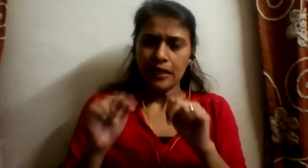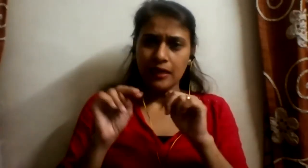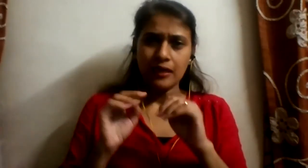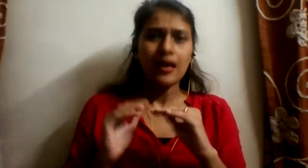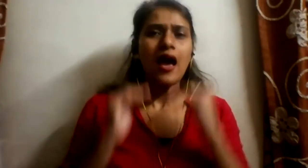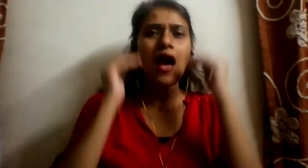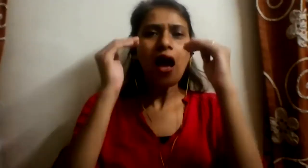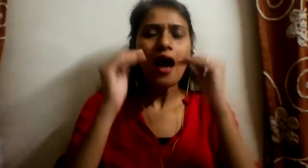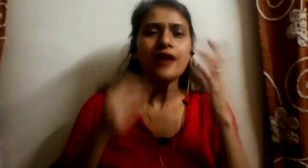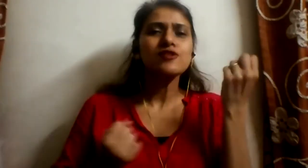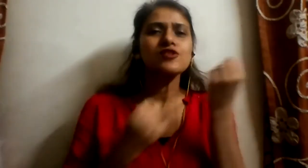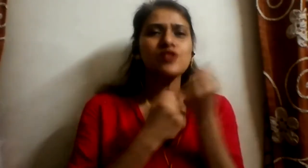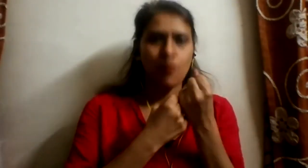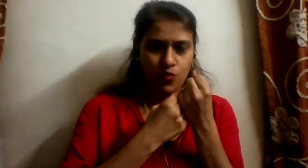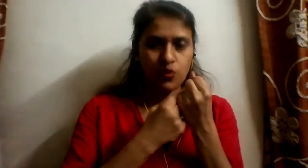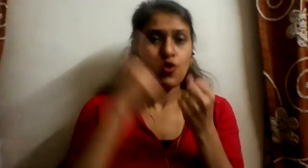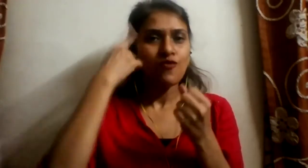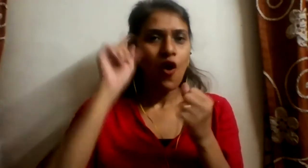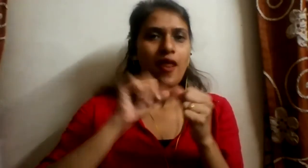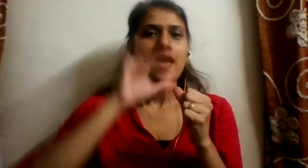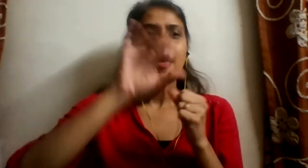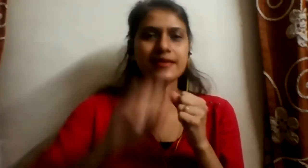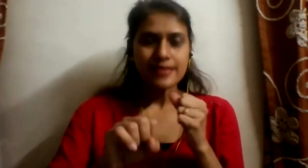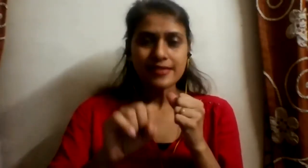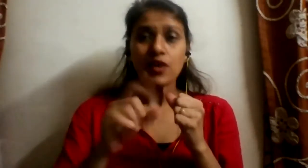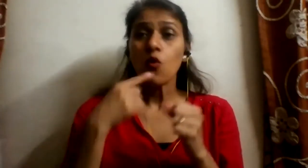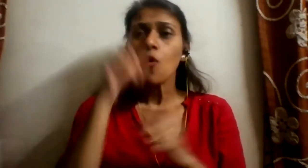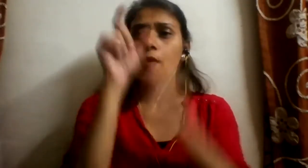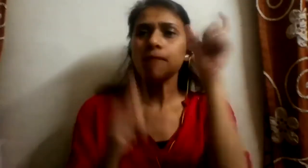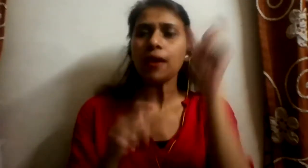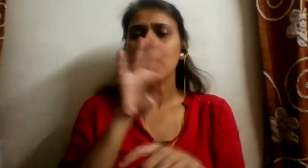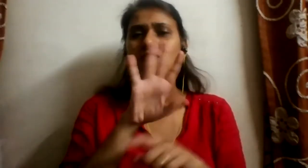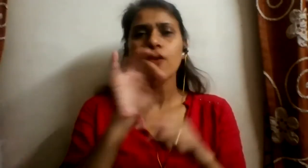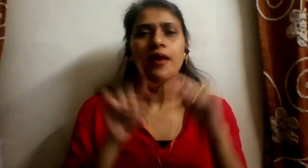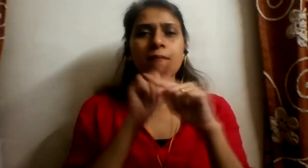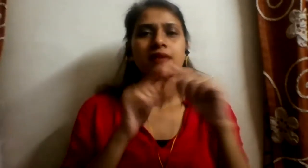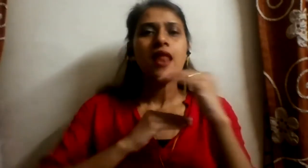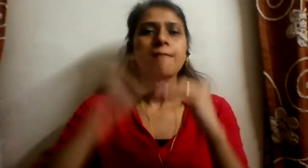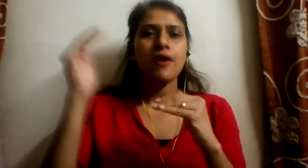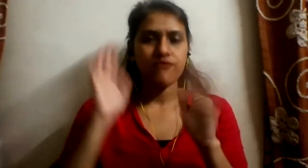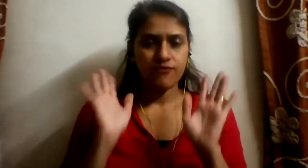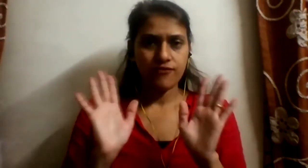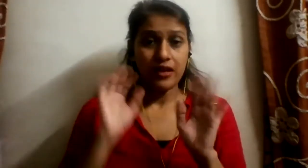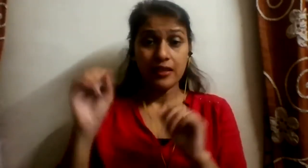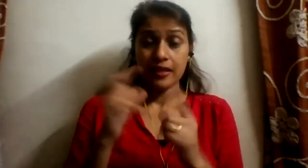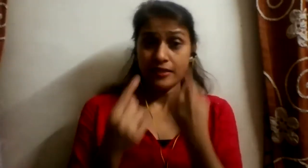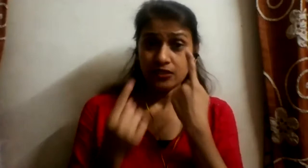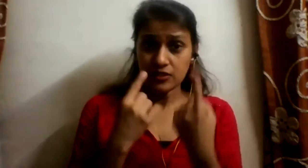system of assessing people with benchmark disabilities to be assessed as persons or certified as